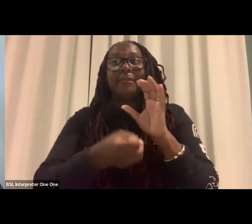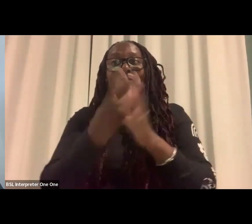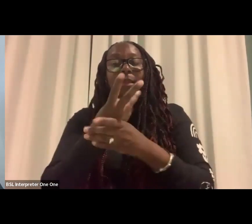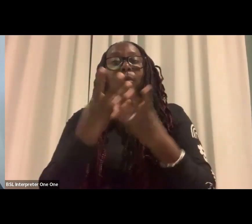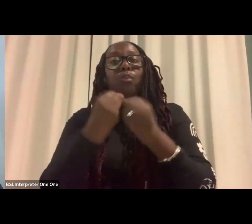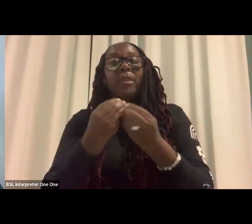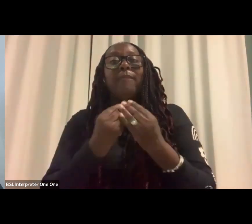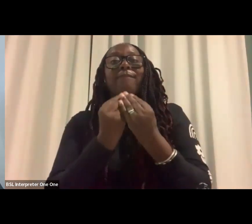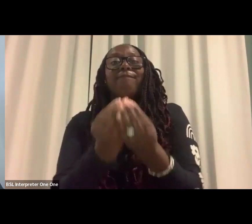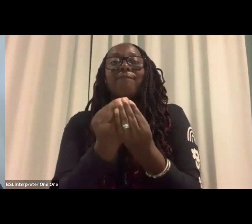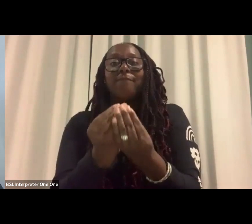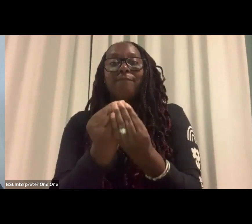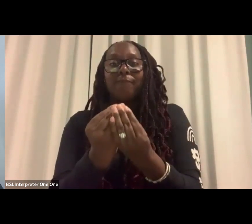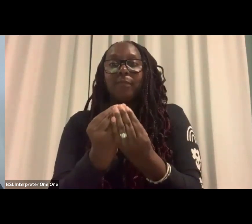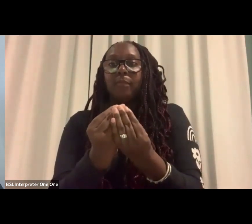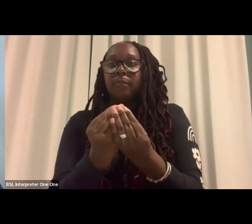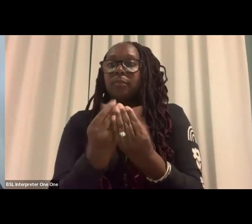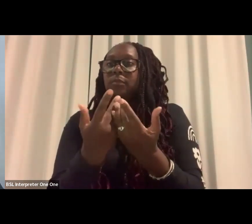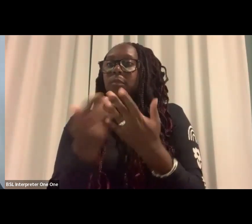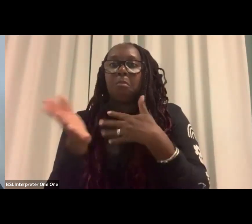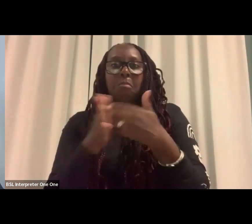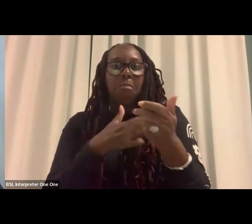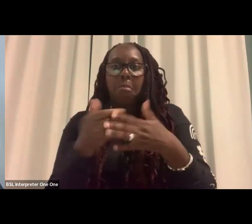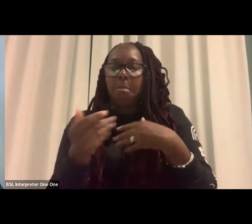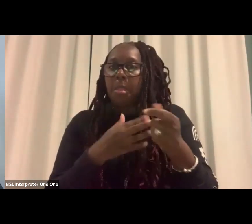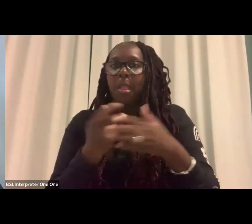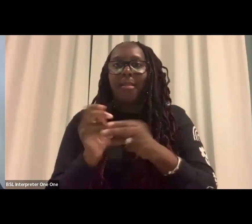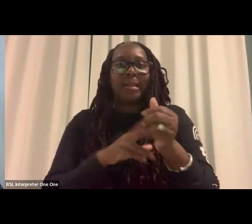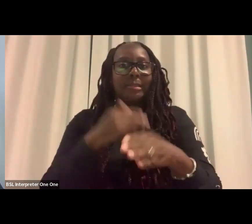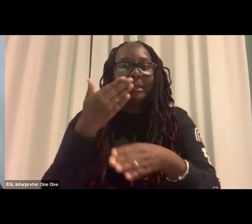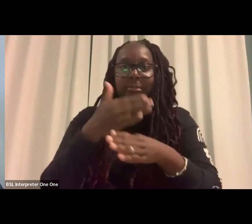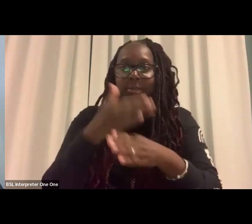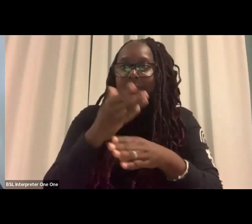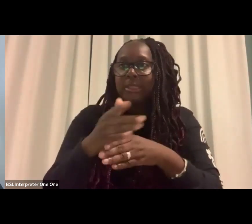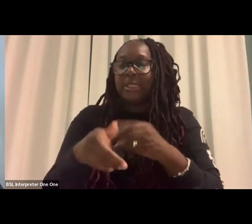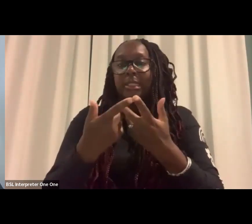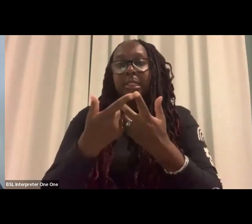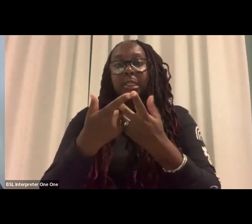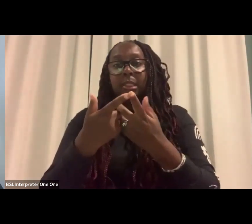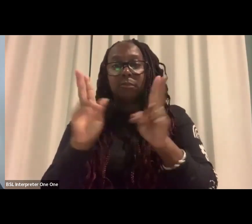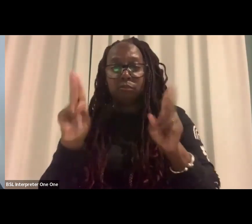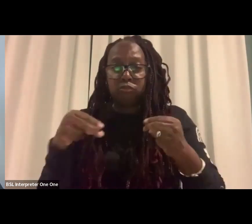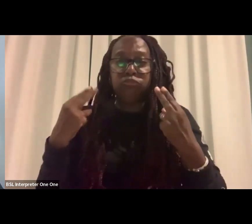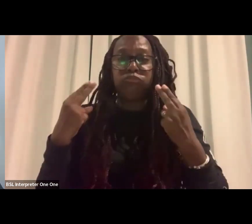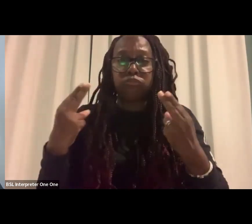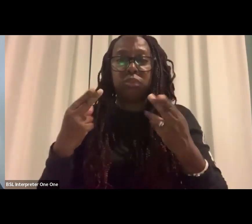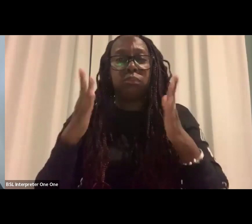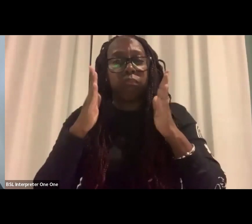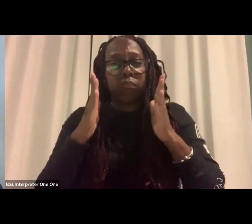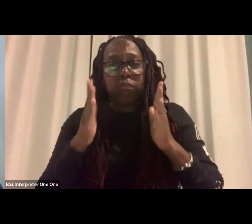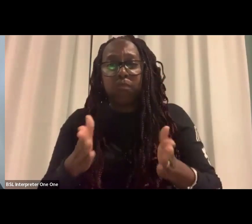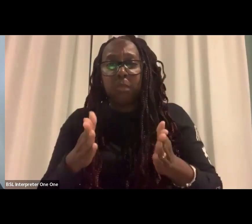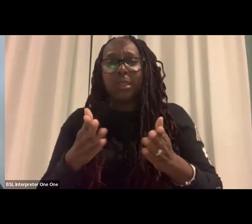So in whatever the development or the activities that we pursue, it must have